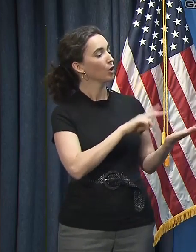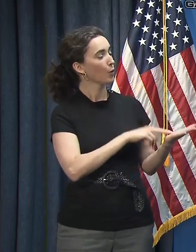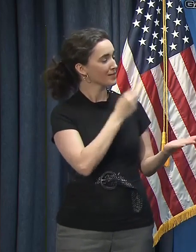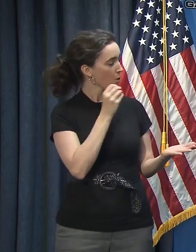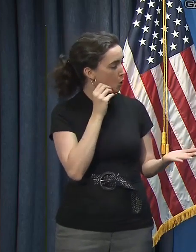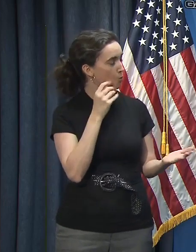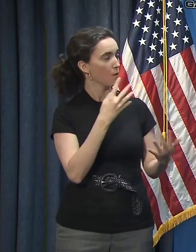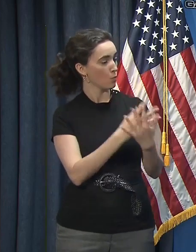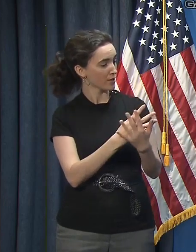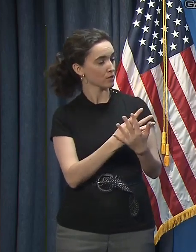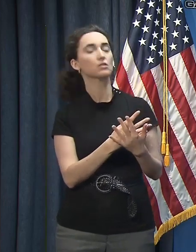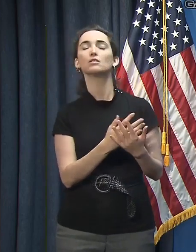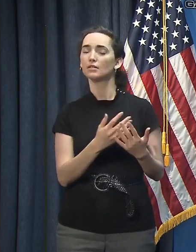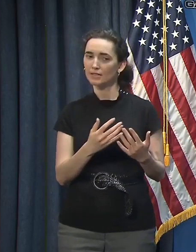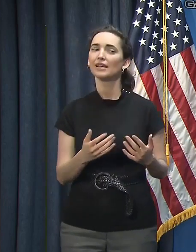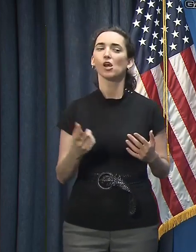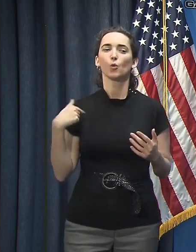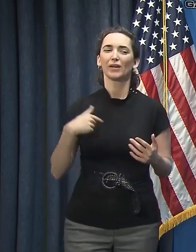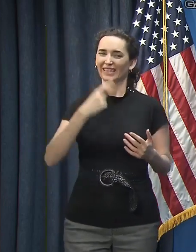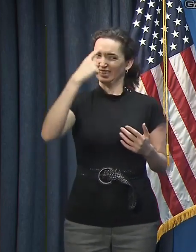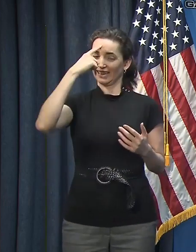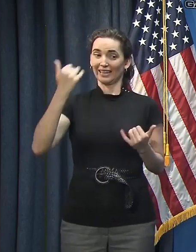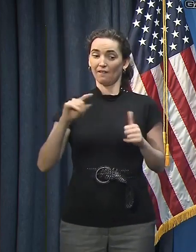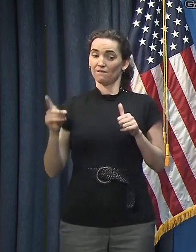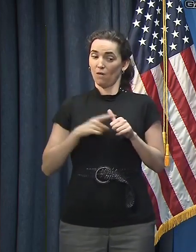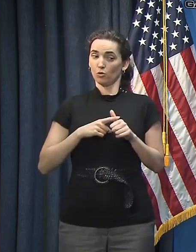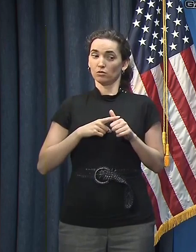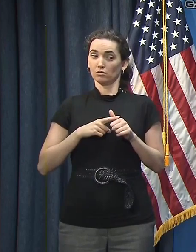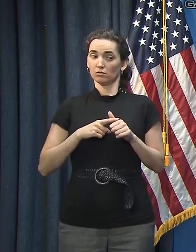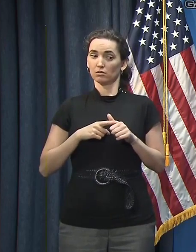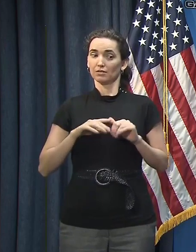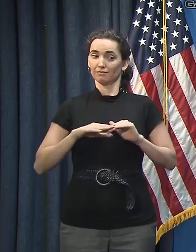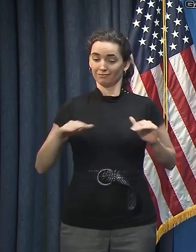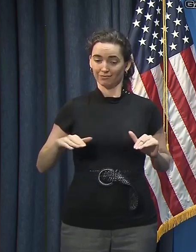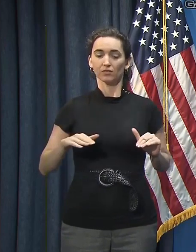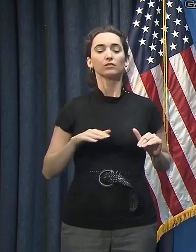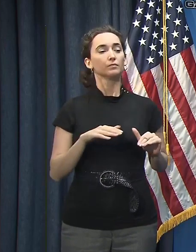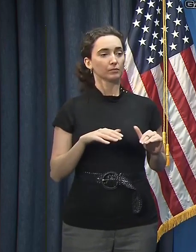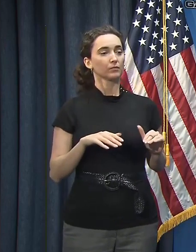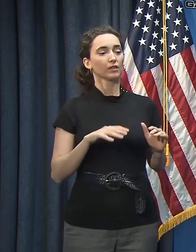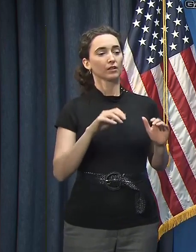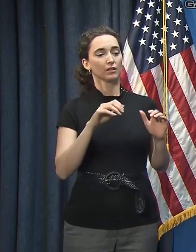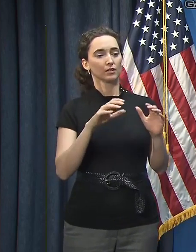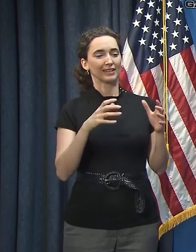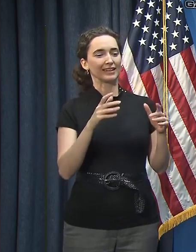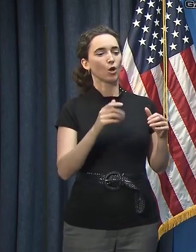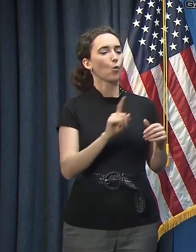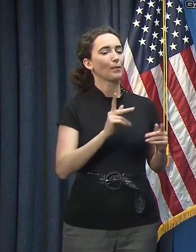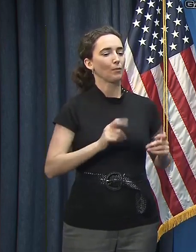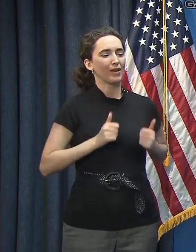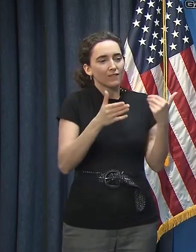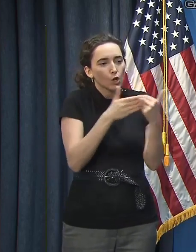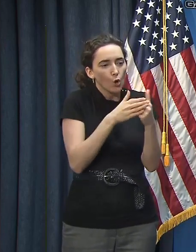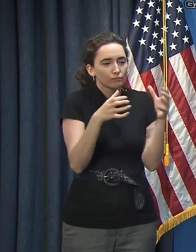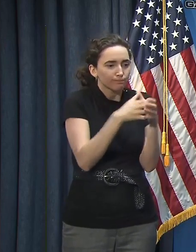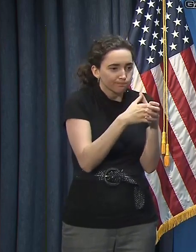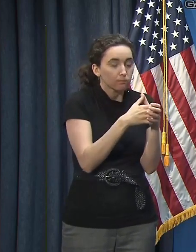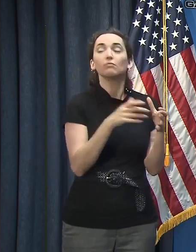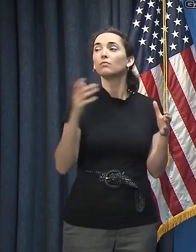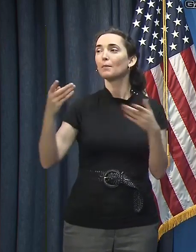talking about especially those areas where we think people are going to come in the closest proximity. Now, it still could be happening in the general public. The risk is much lower because the likelihood that you are